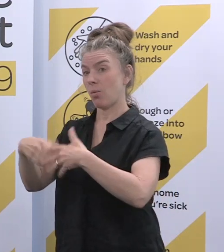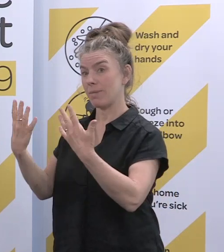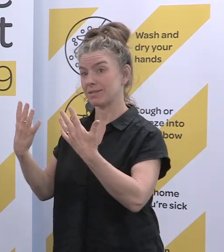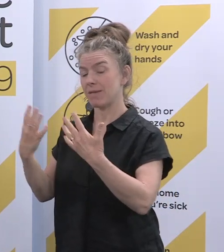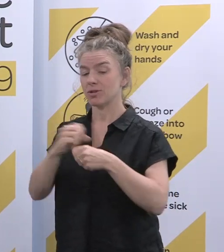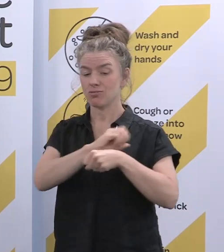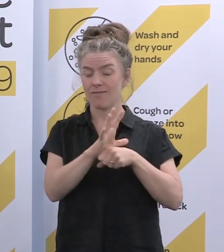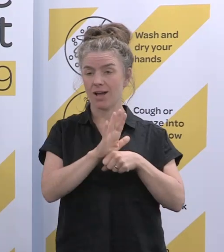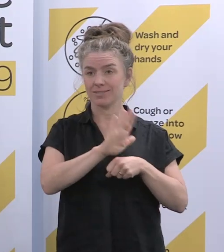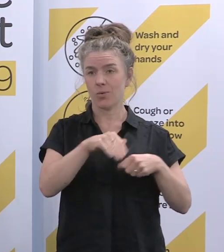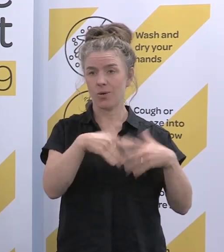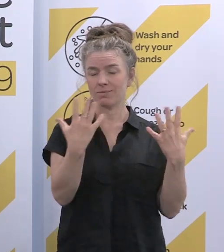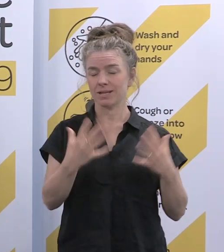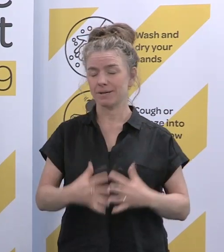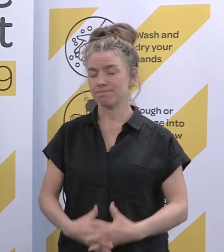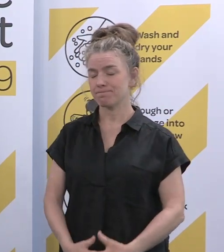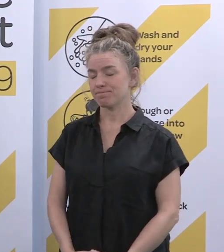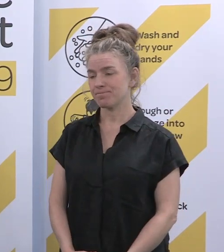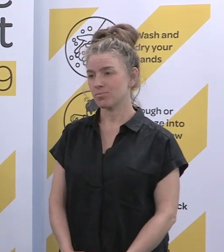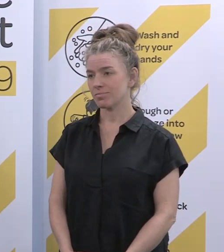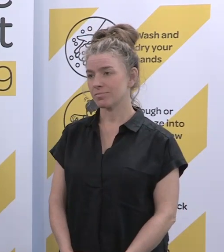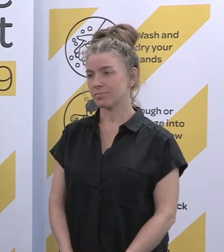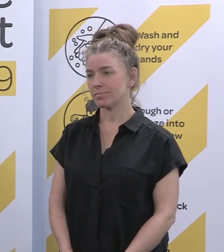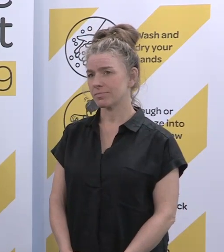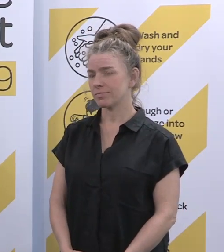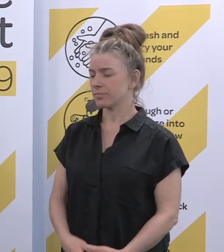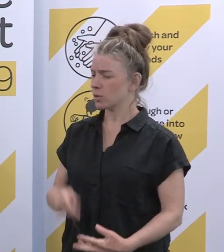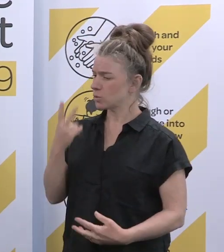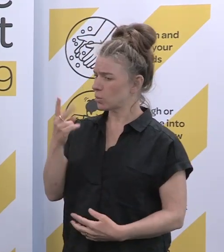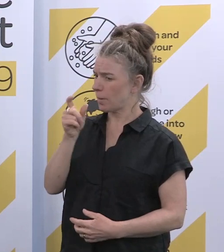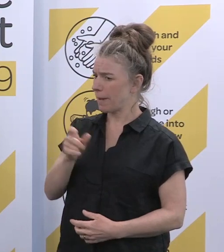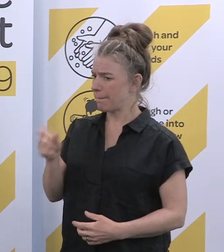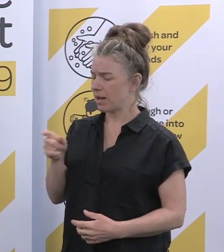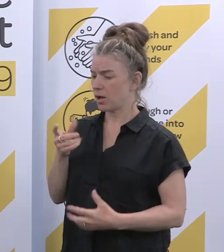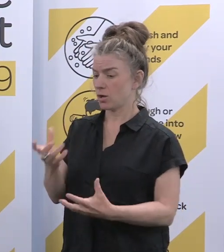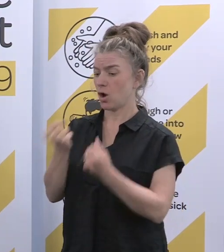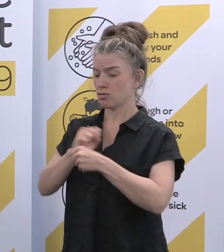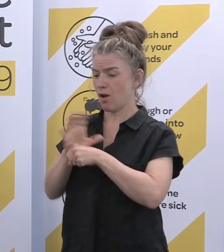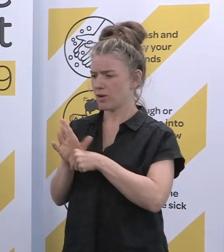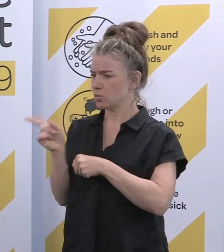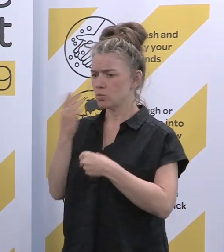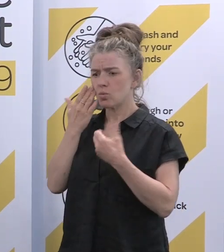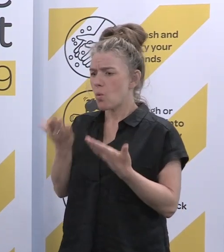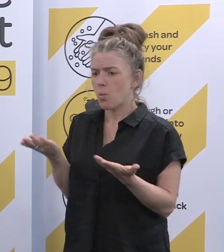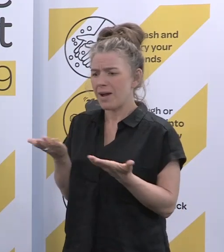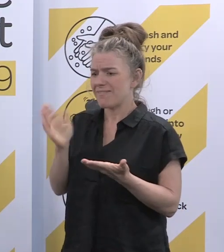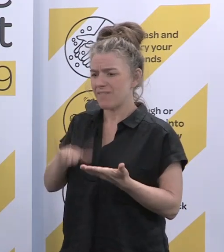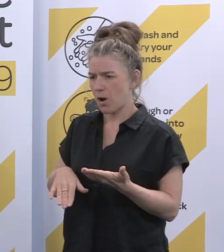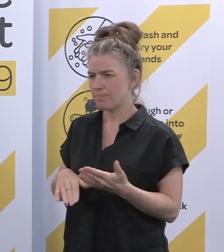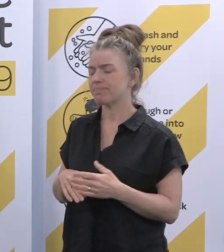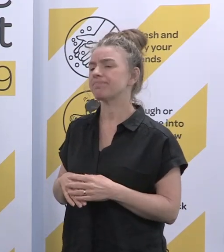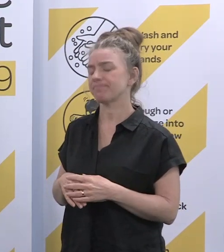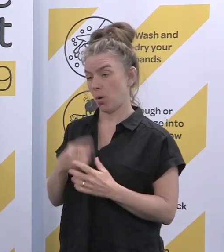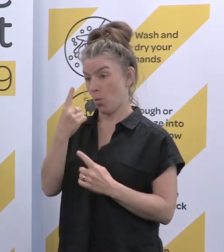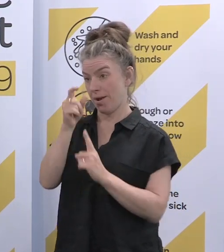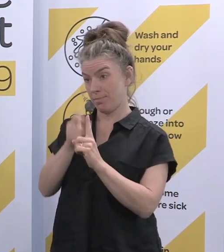Thank you, and I'm open to questions. Where exactly are the 2 cases that are community transmission? So one of those is the one in the